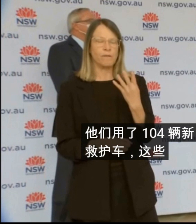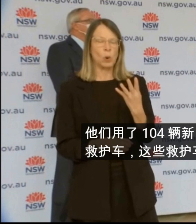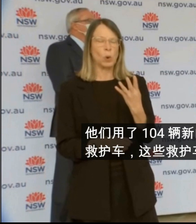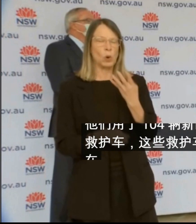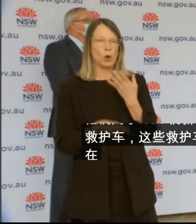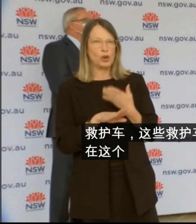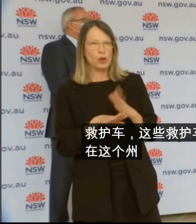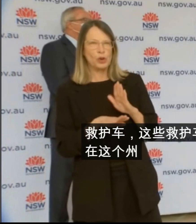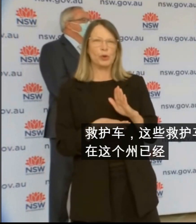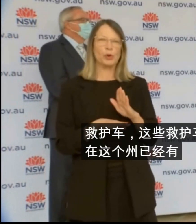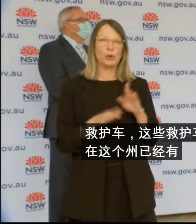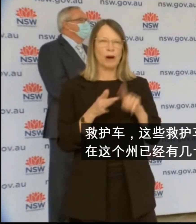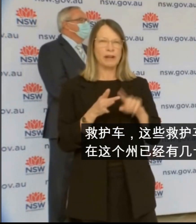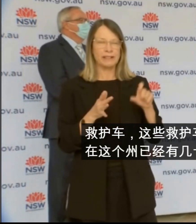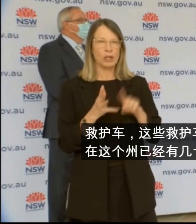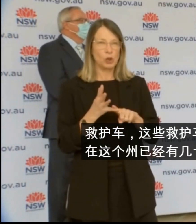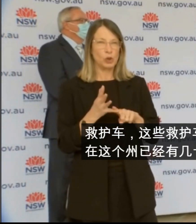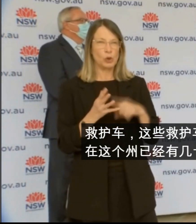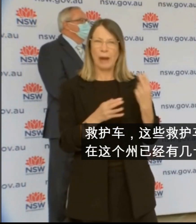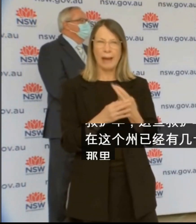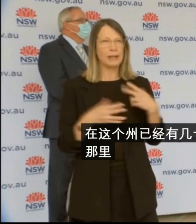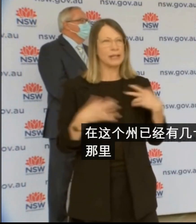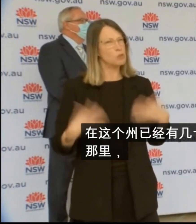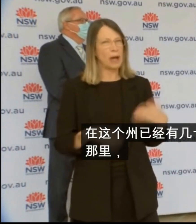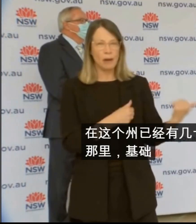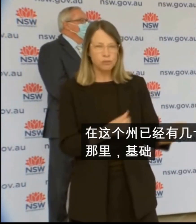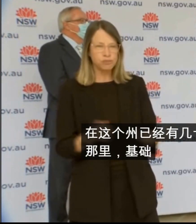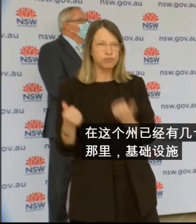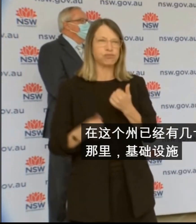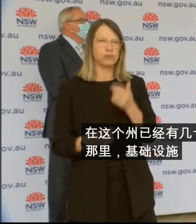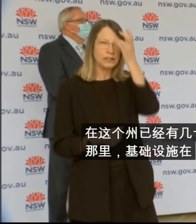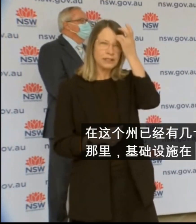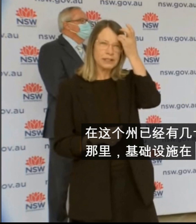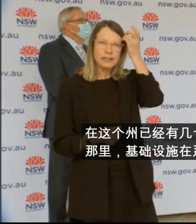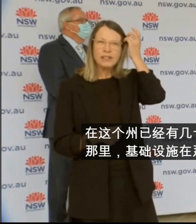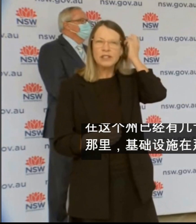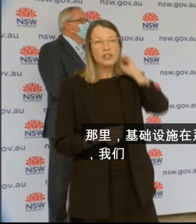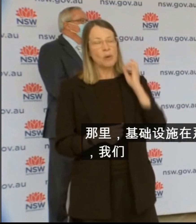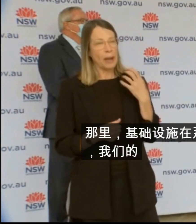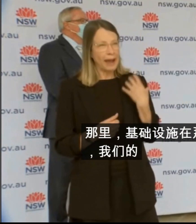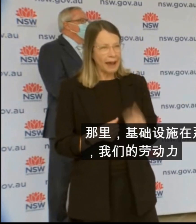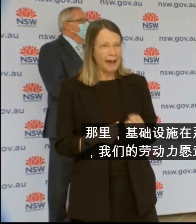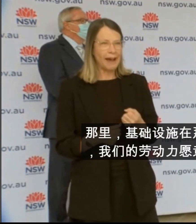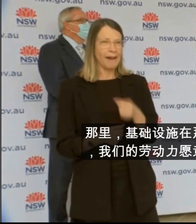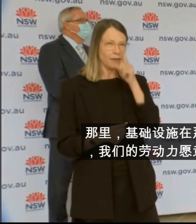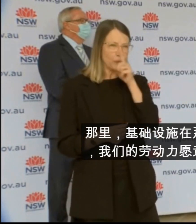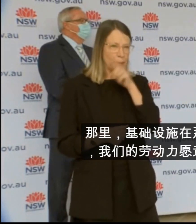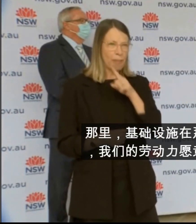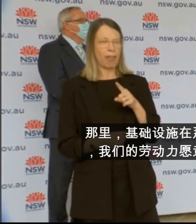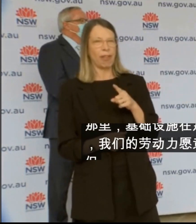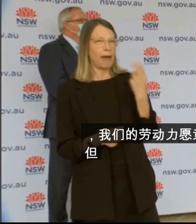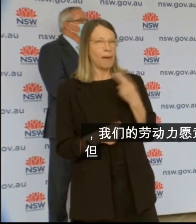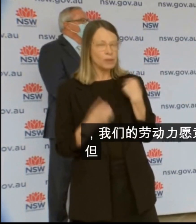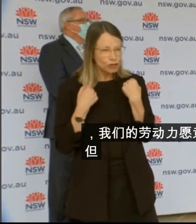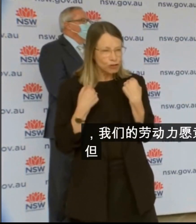we haven't had for decades in this state. The people are there, the infrastructure is there, the willingness of our workforce is